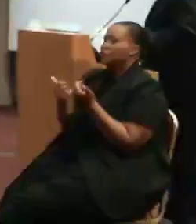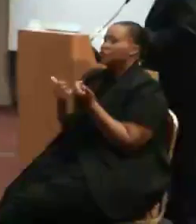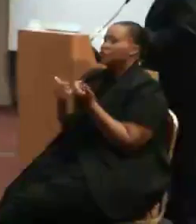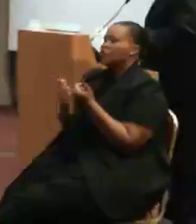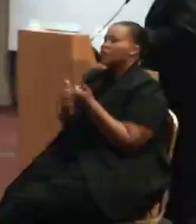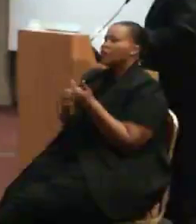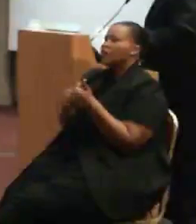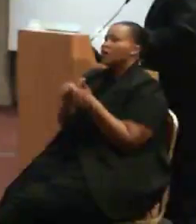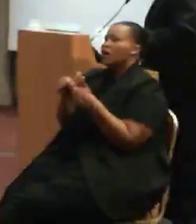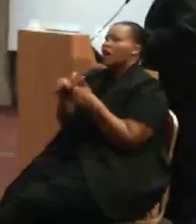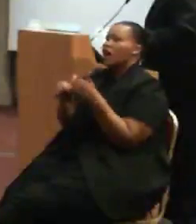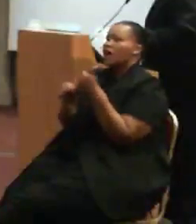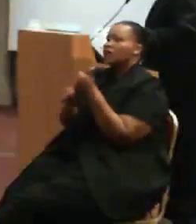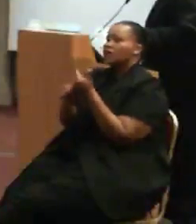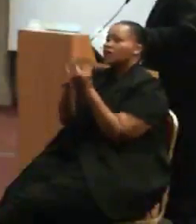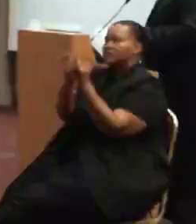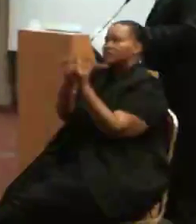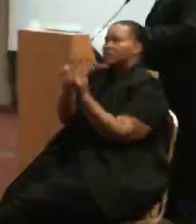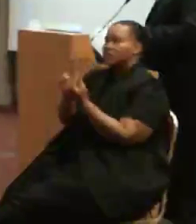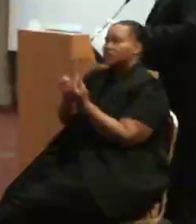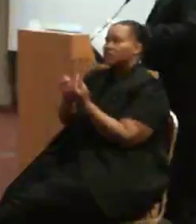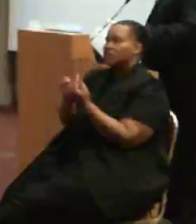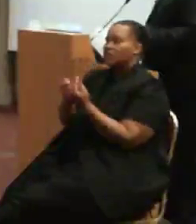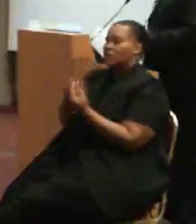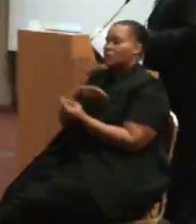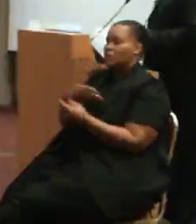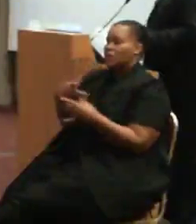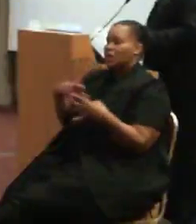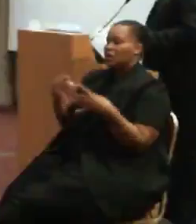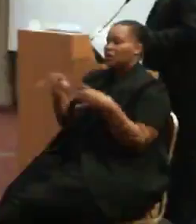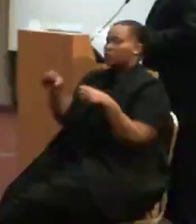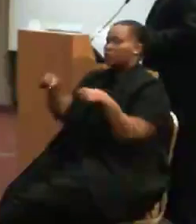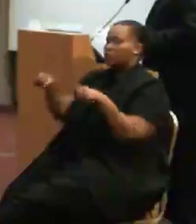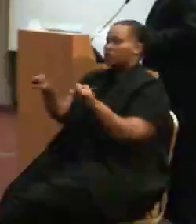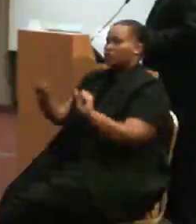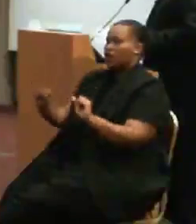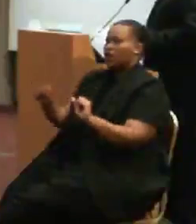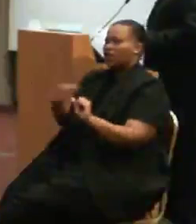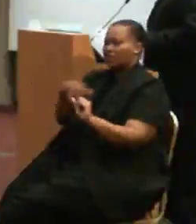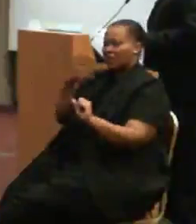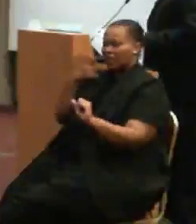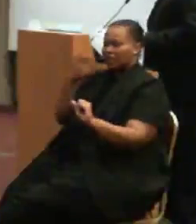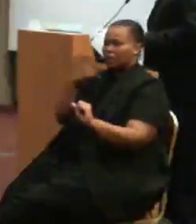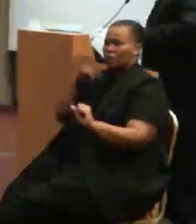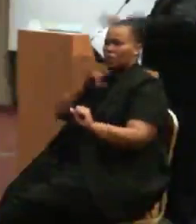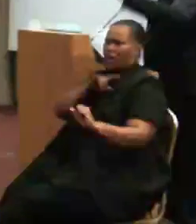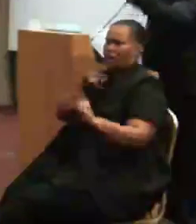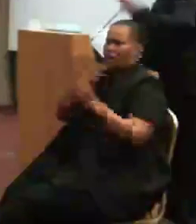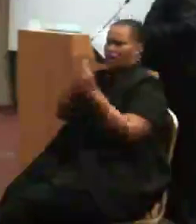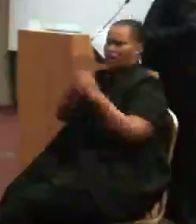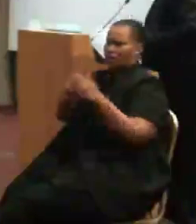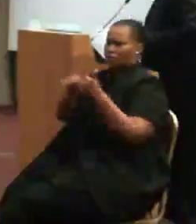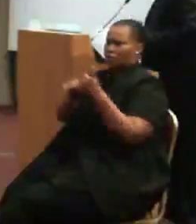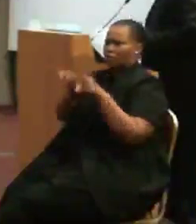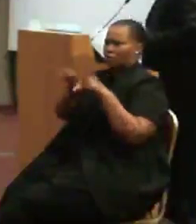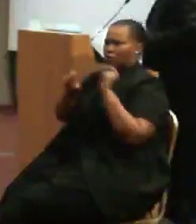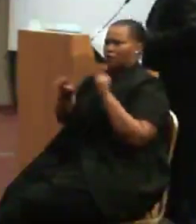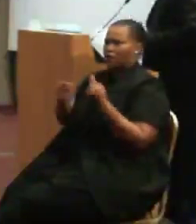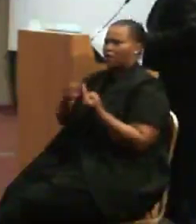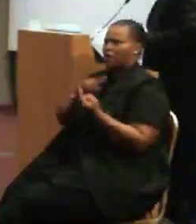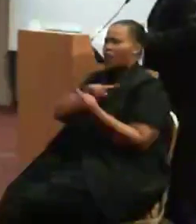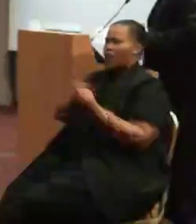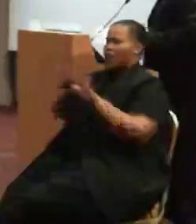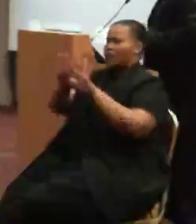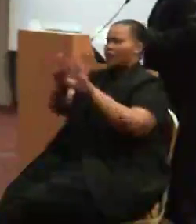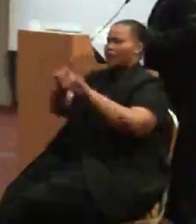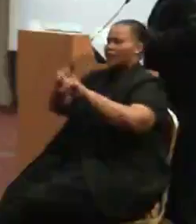financing, Madam Chair, it's very easy why Eskom cannot get asset-based financing. It's because they're paying 10 times more for the